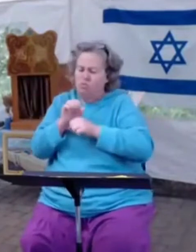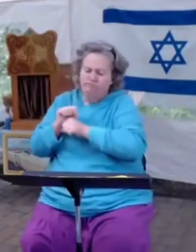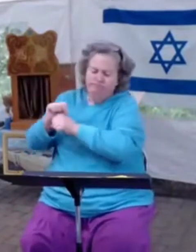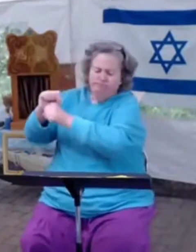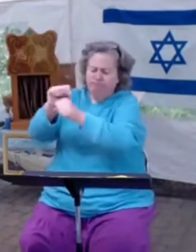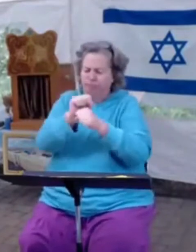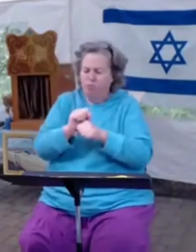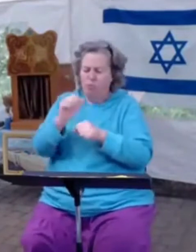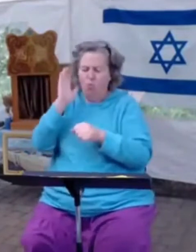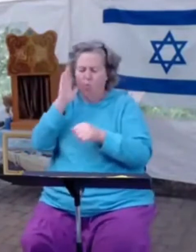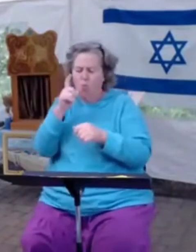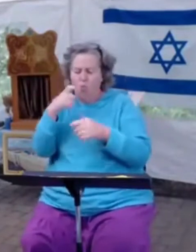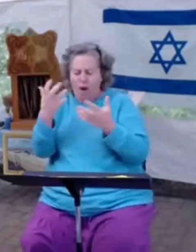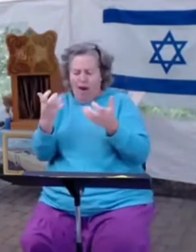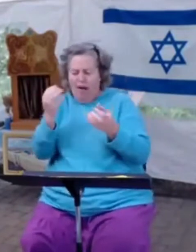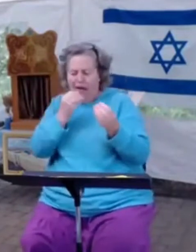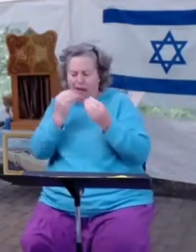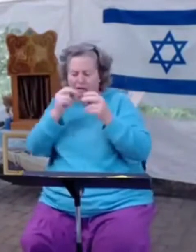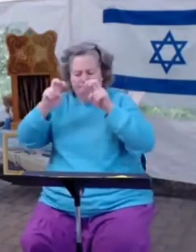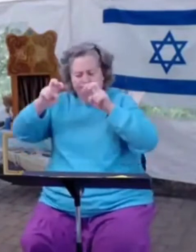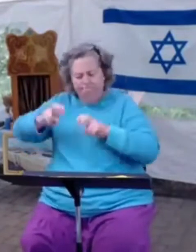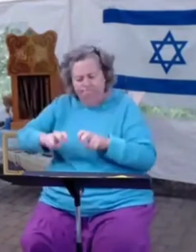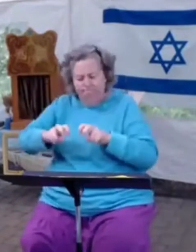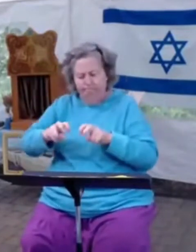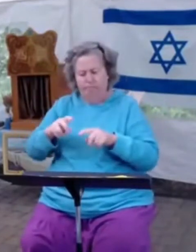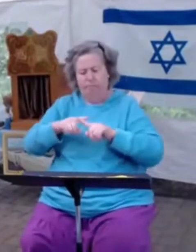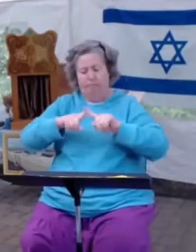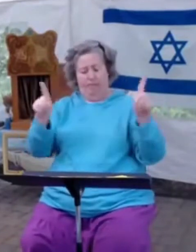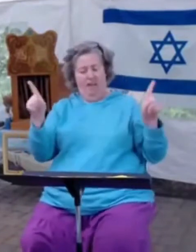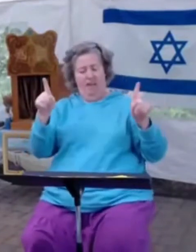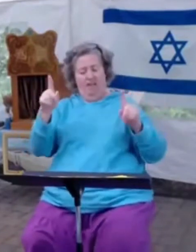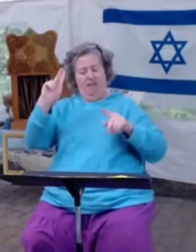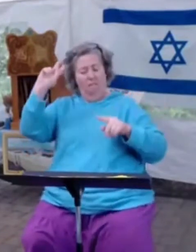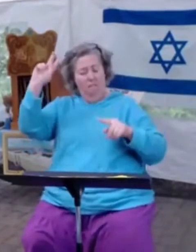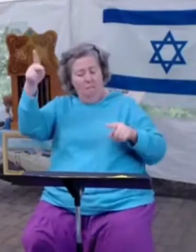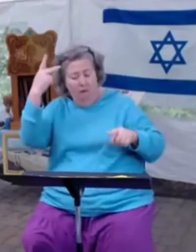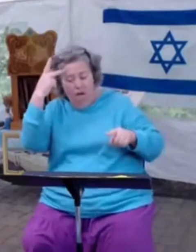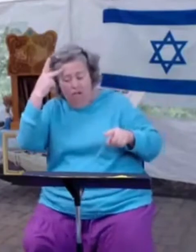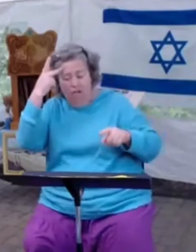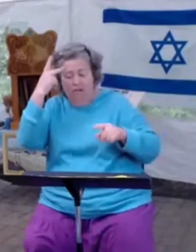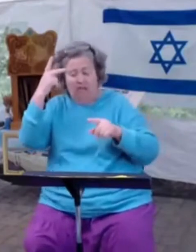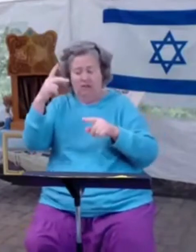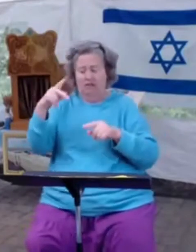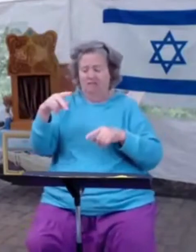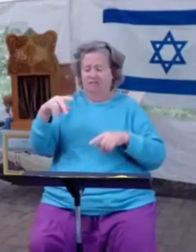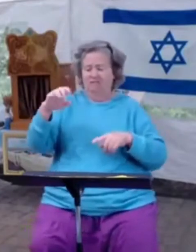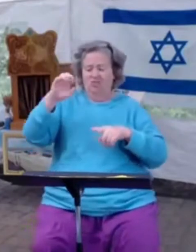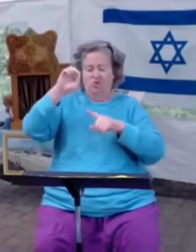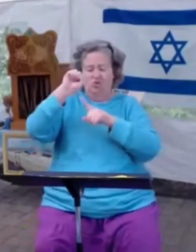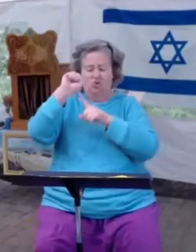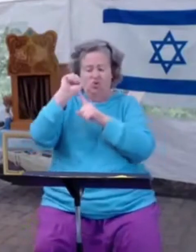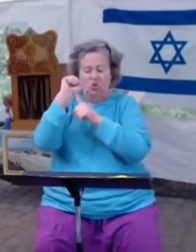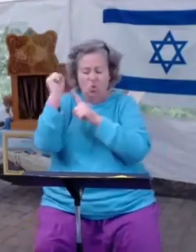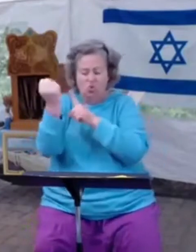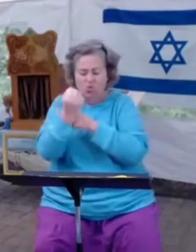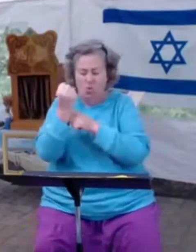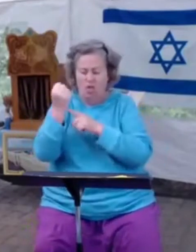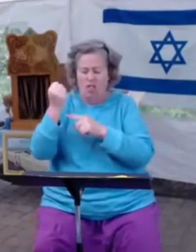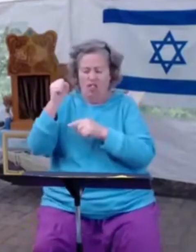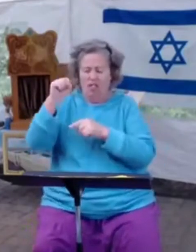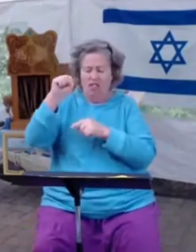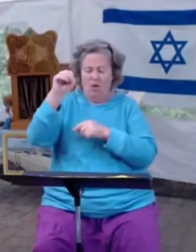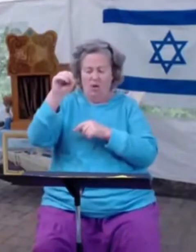In the community of believers, a slave who would be considered a slave outside, would